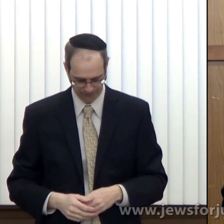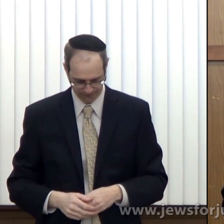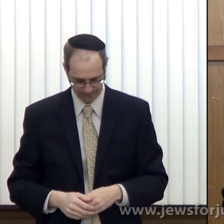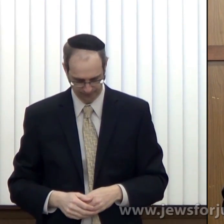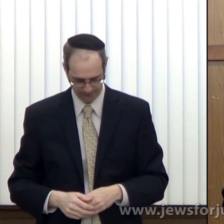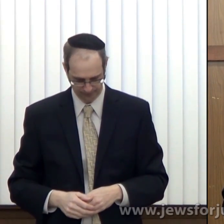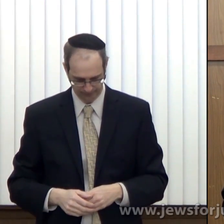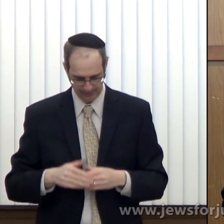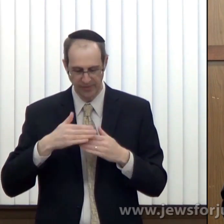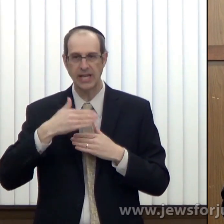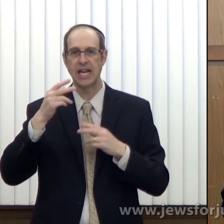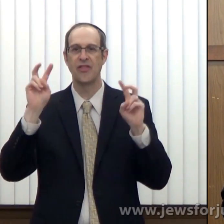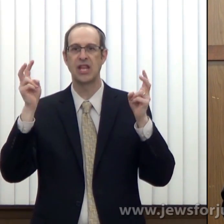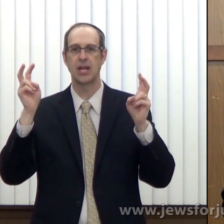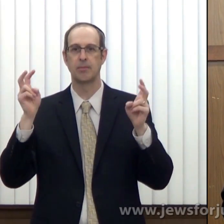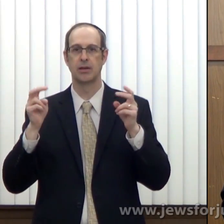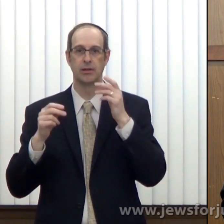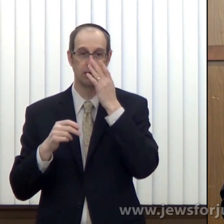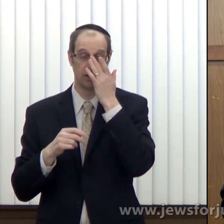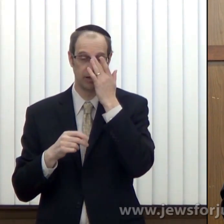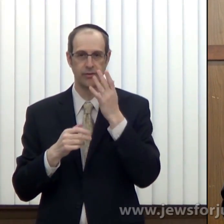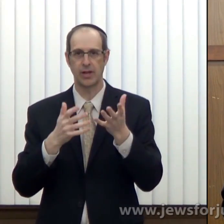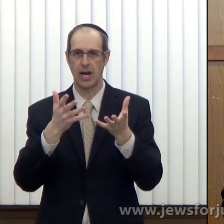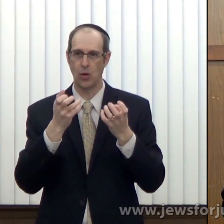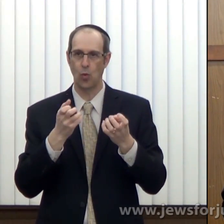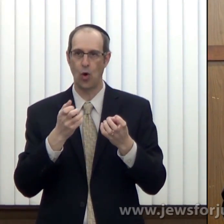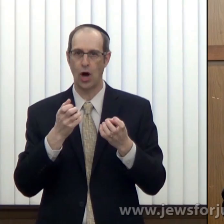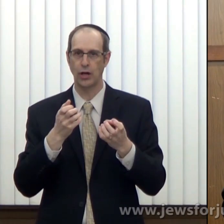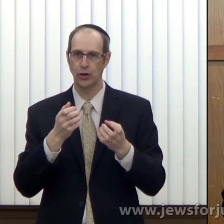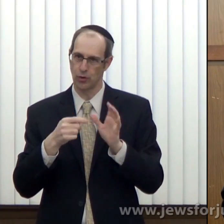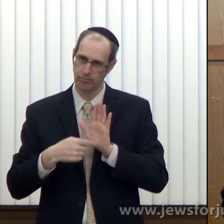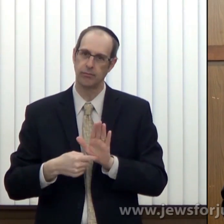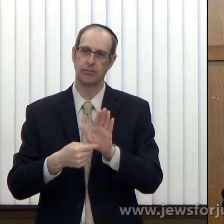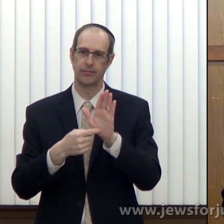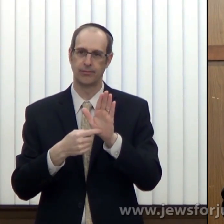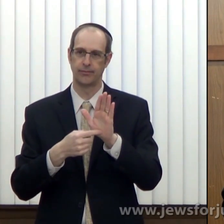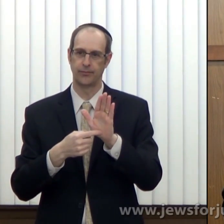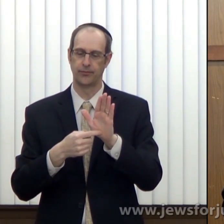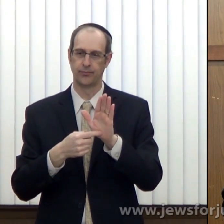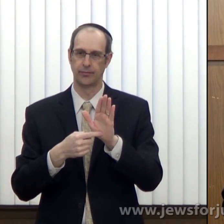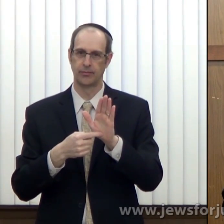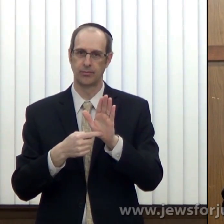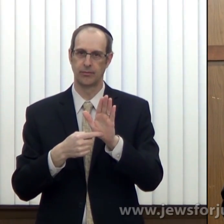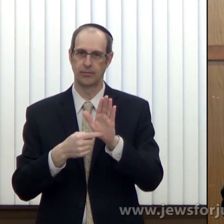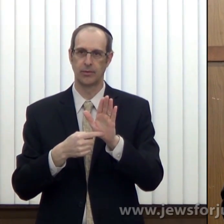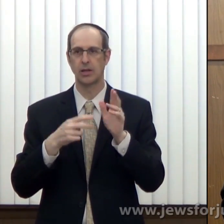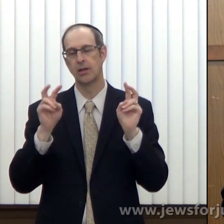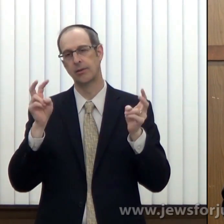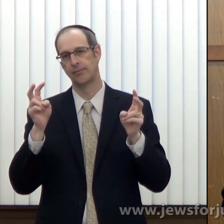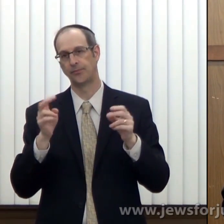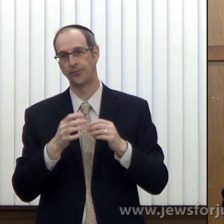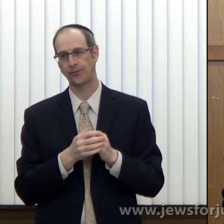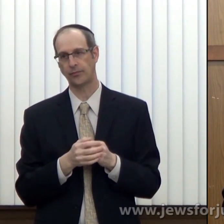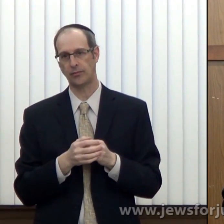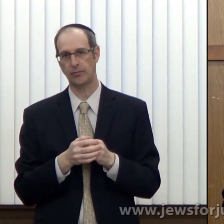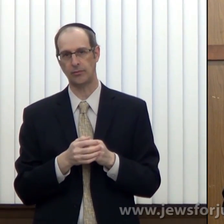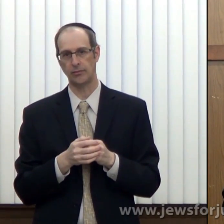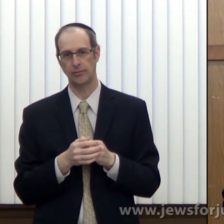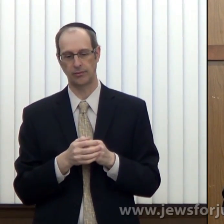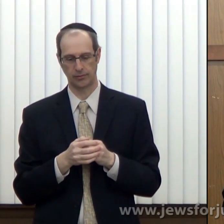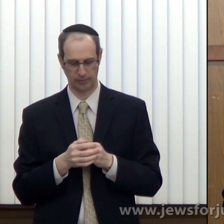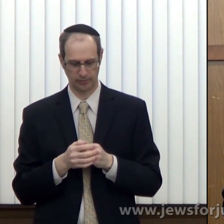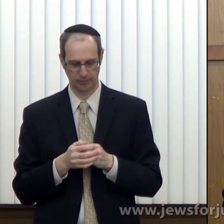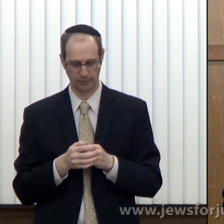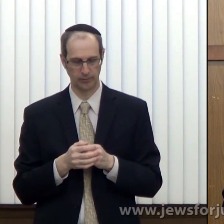the next theme that I want to point out is the theme that this